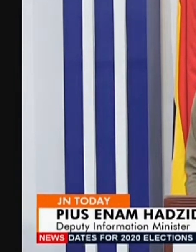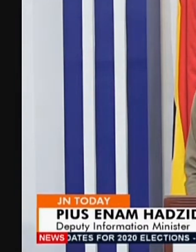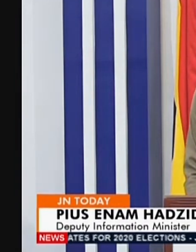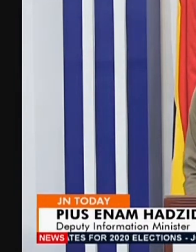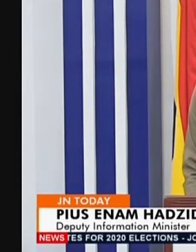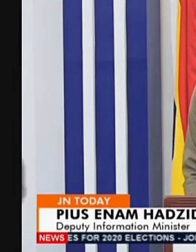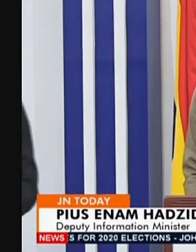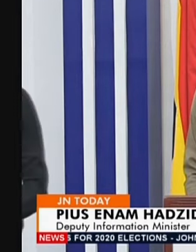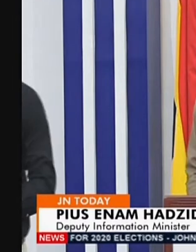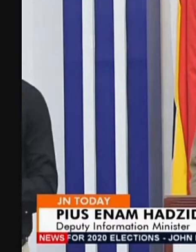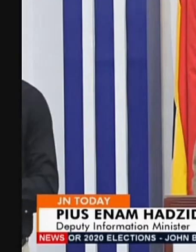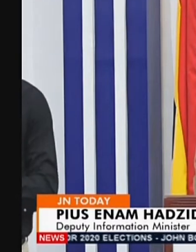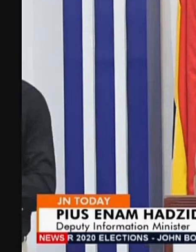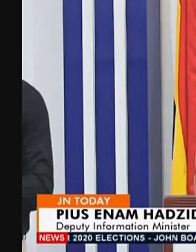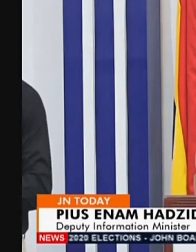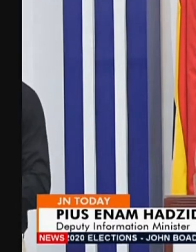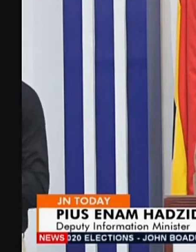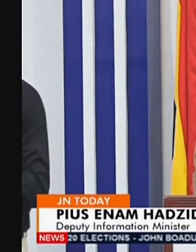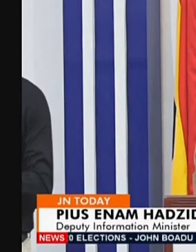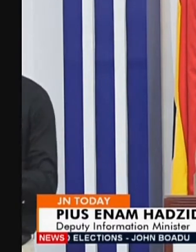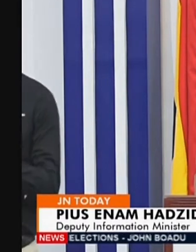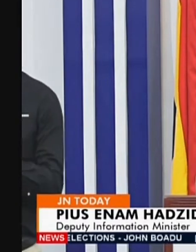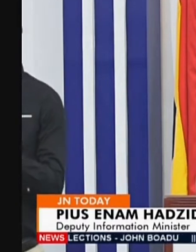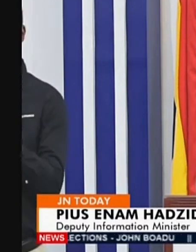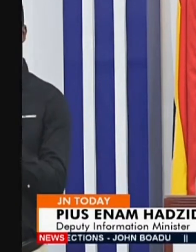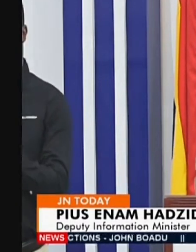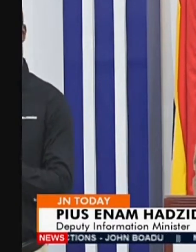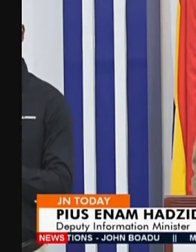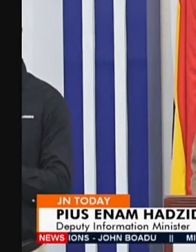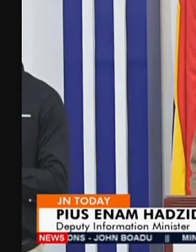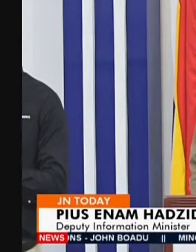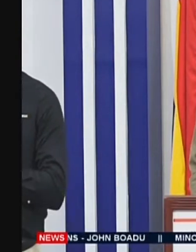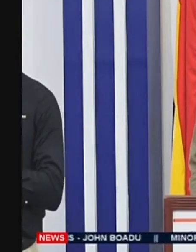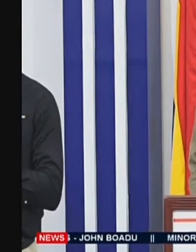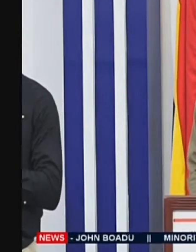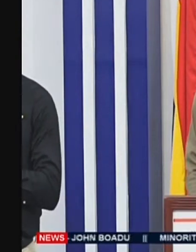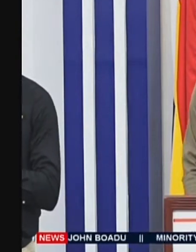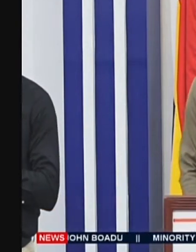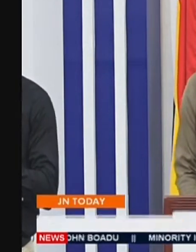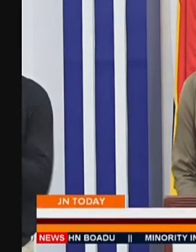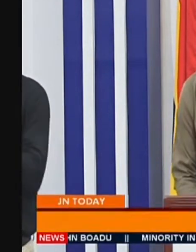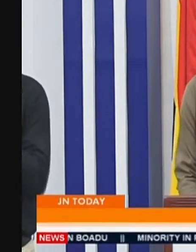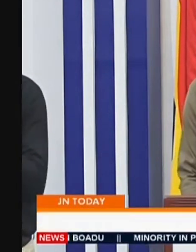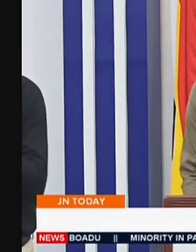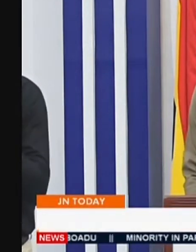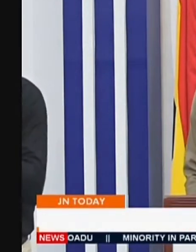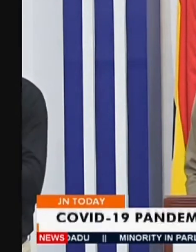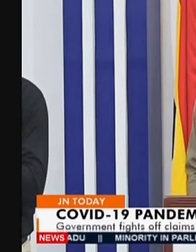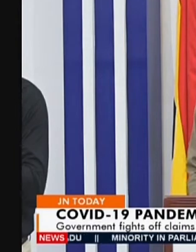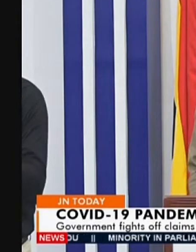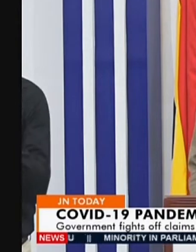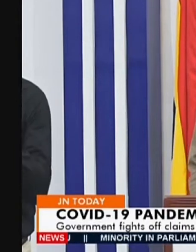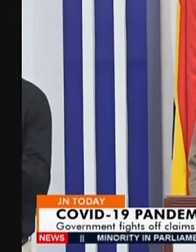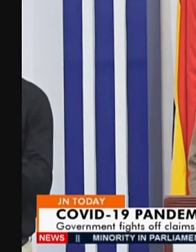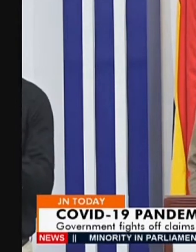of $18 billion for African countries to help cushion them through the